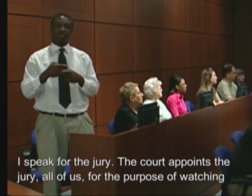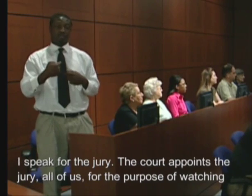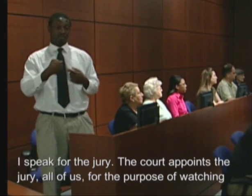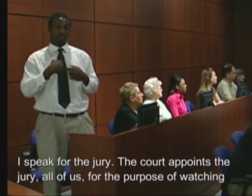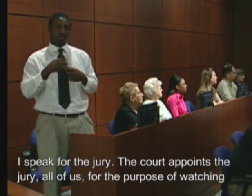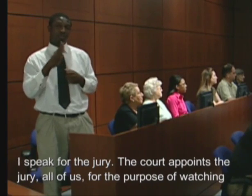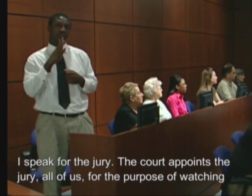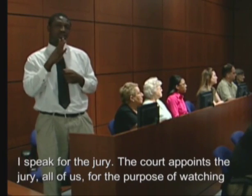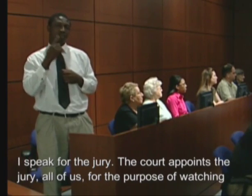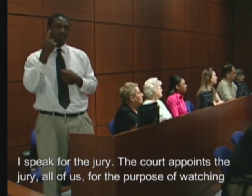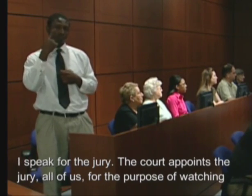I speak for the jury.